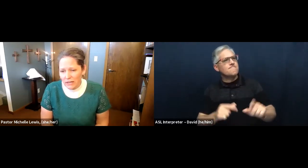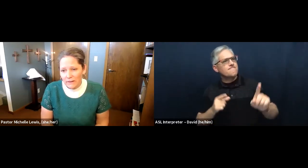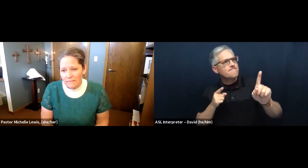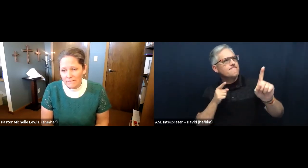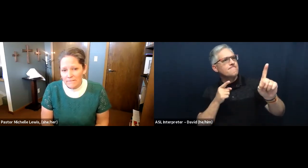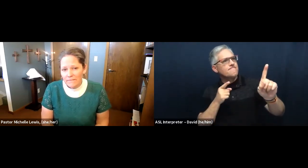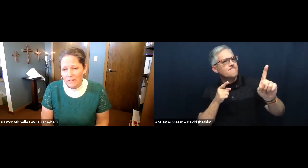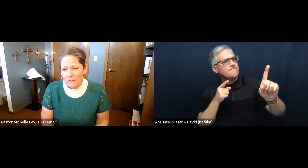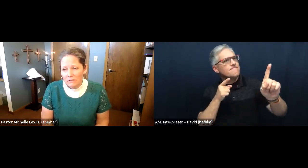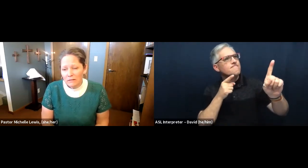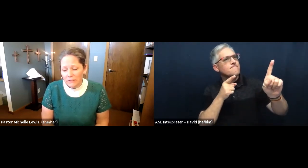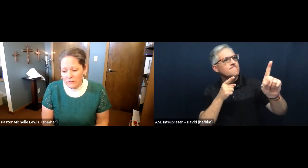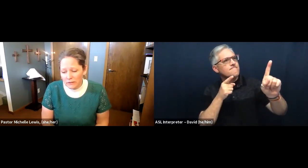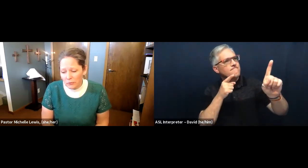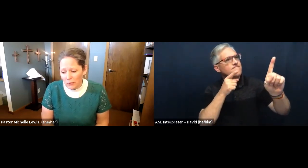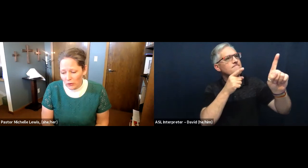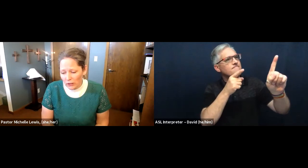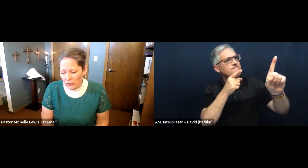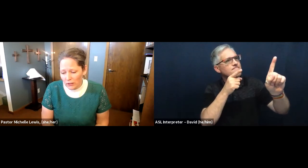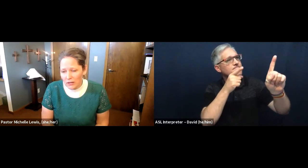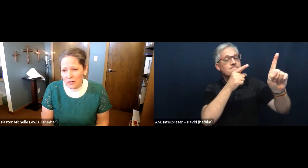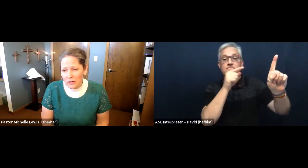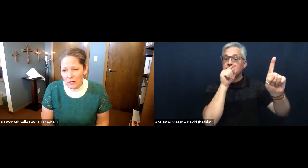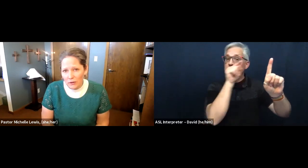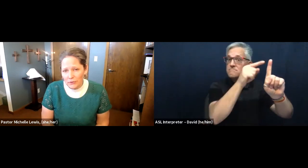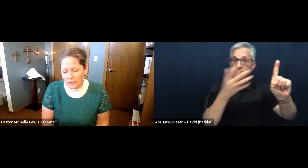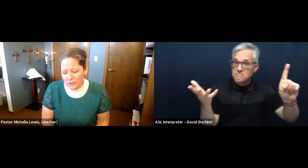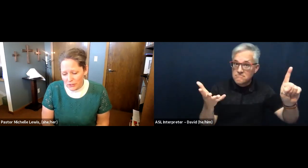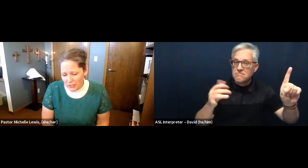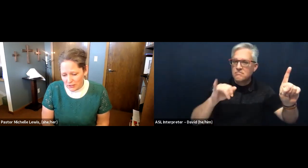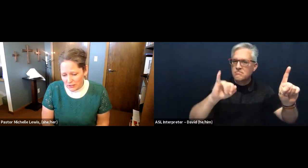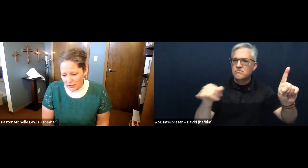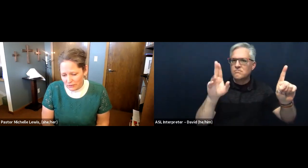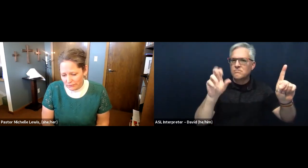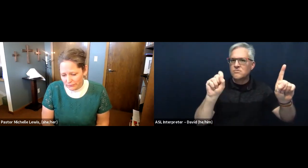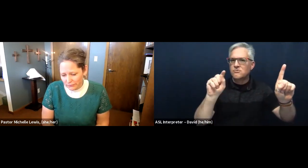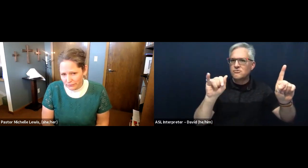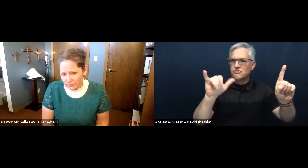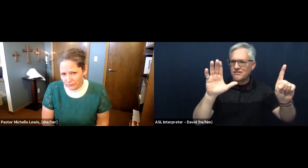Every day, a little more closer to justice.